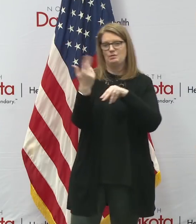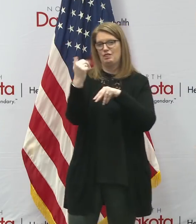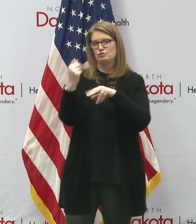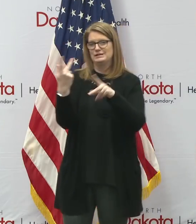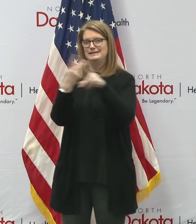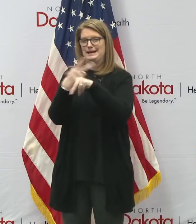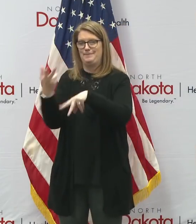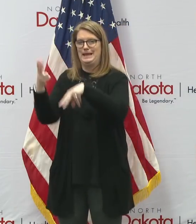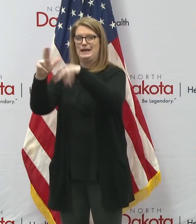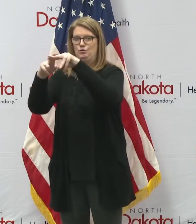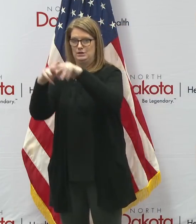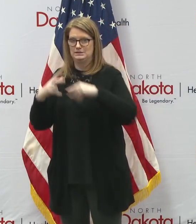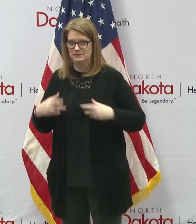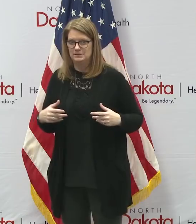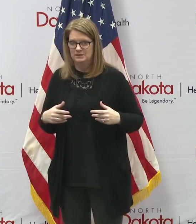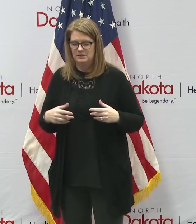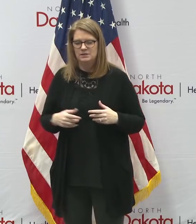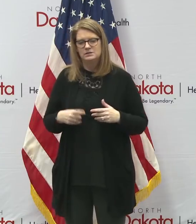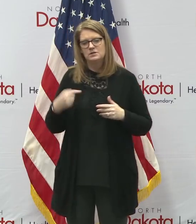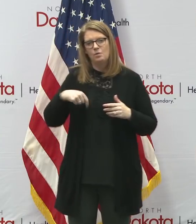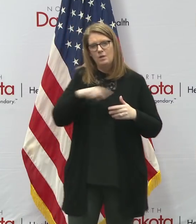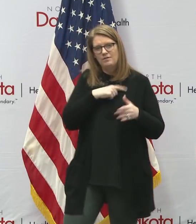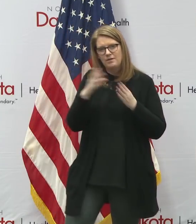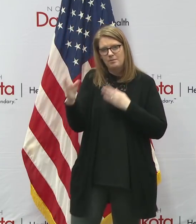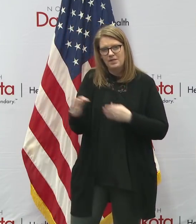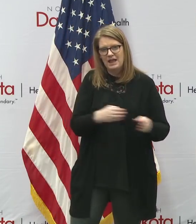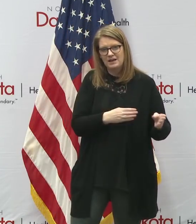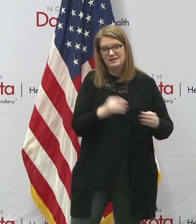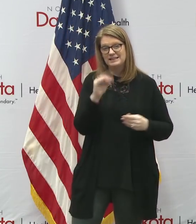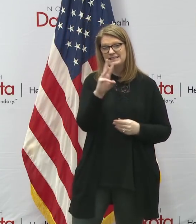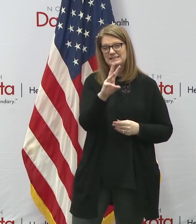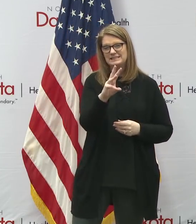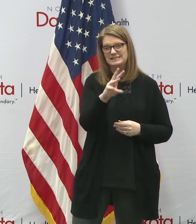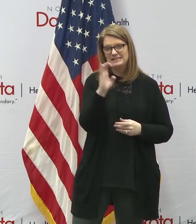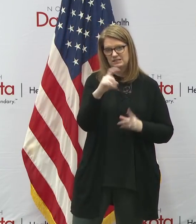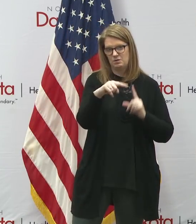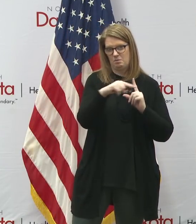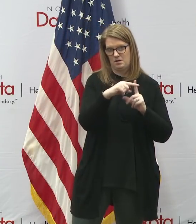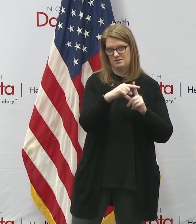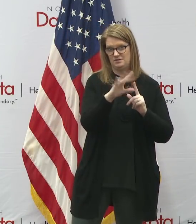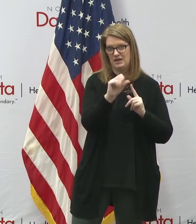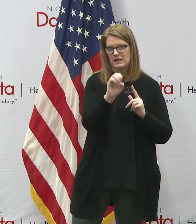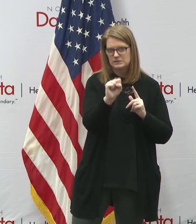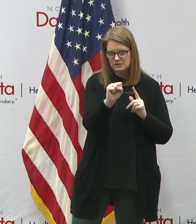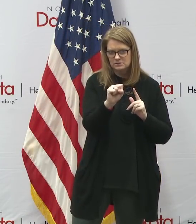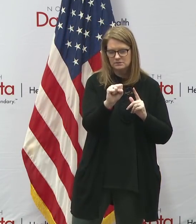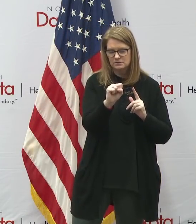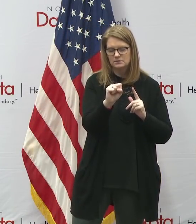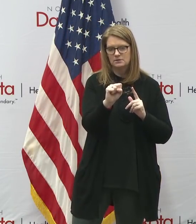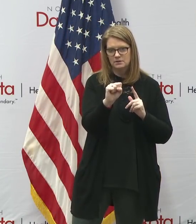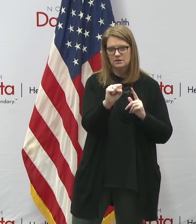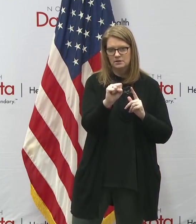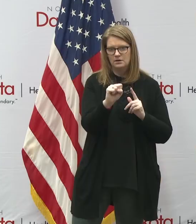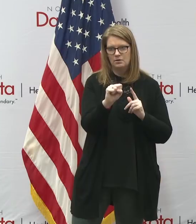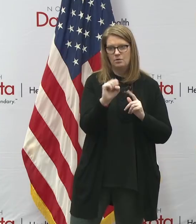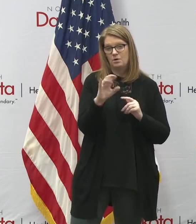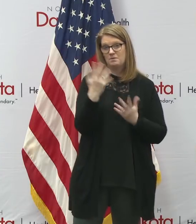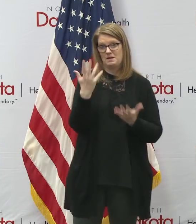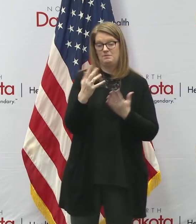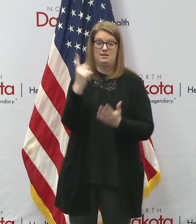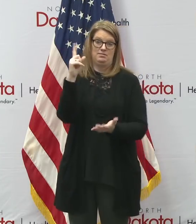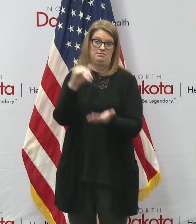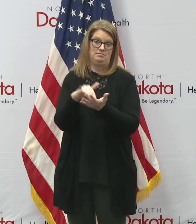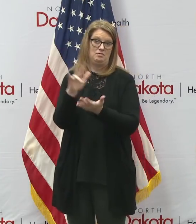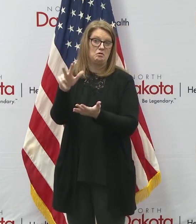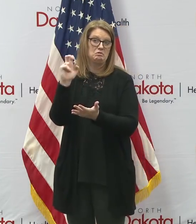increase, so that we're doing some planning that we might have 600 positive cases tested or 1,300